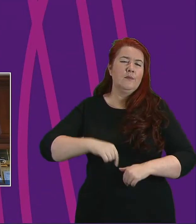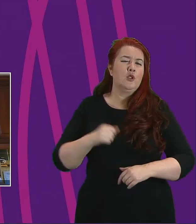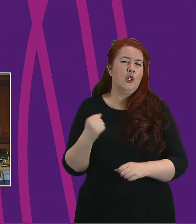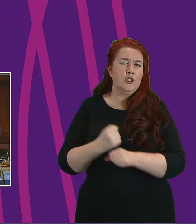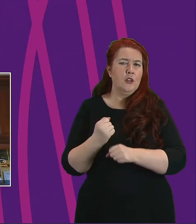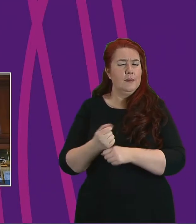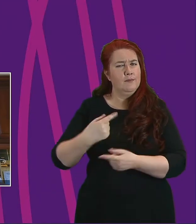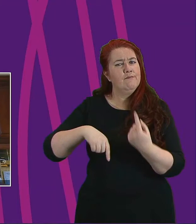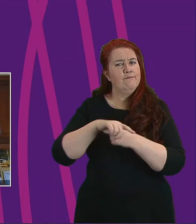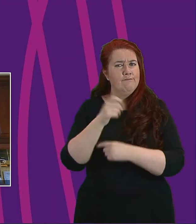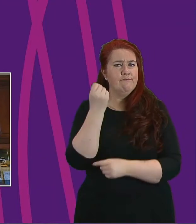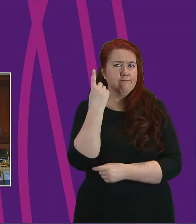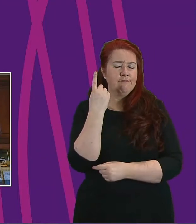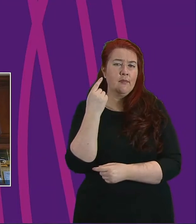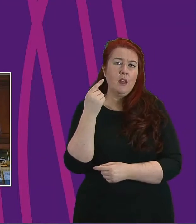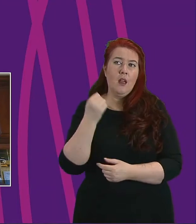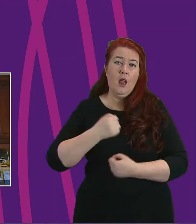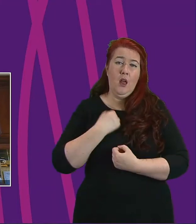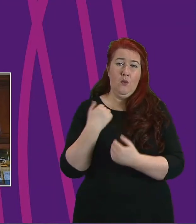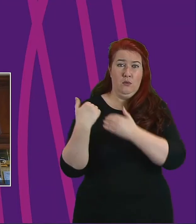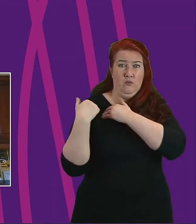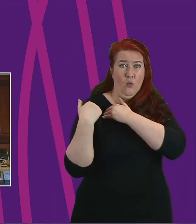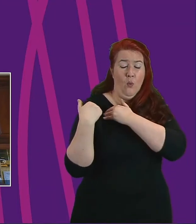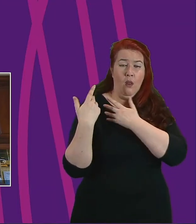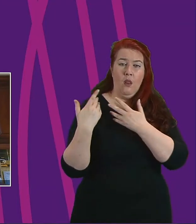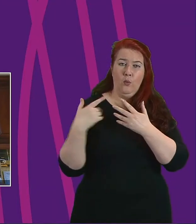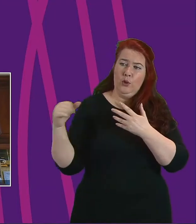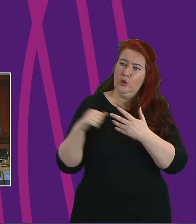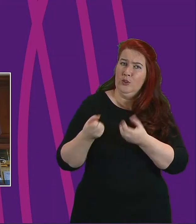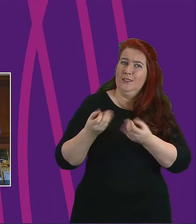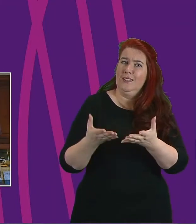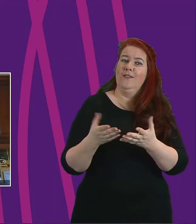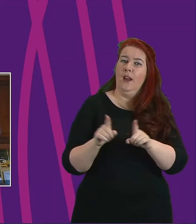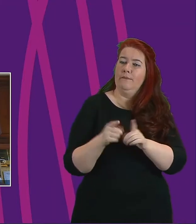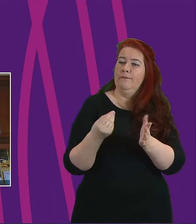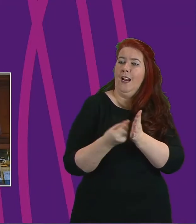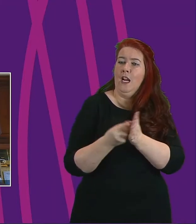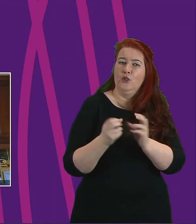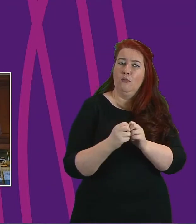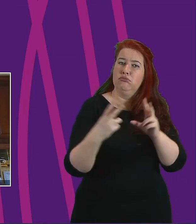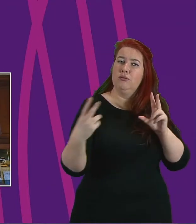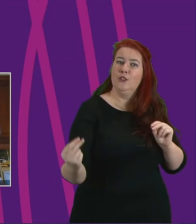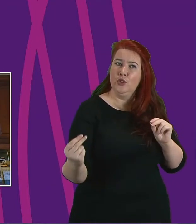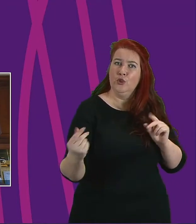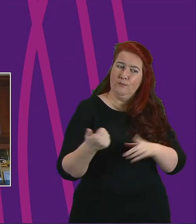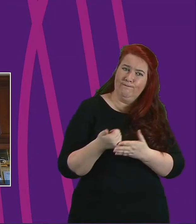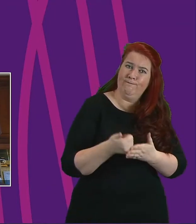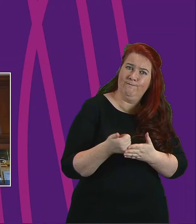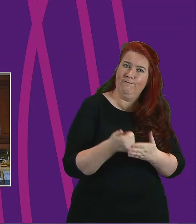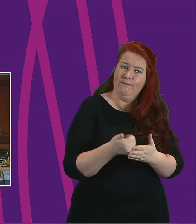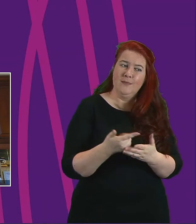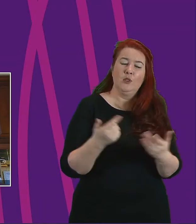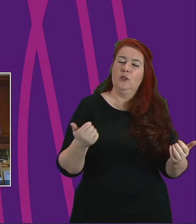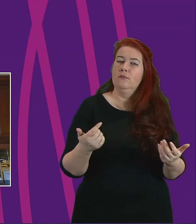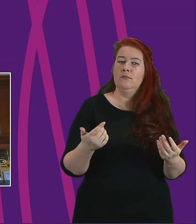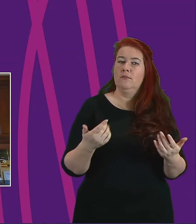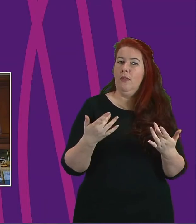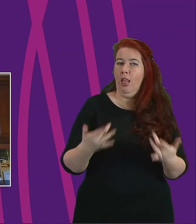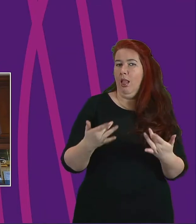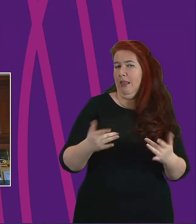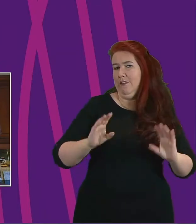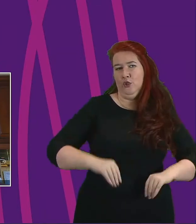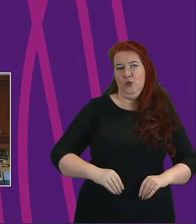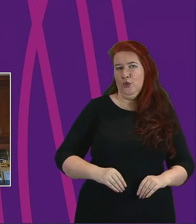that the job we have, which is to provide a financial bridge through this period of difficulty, is not yet complete. That bridge is